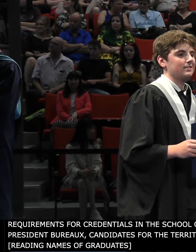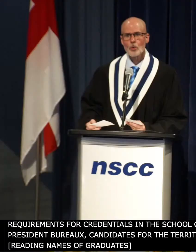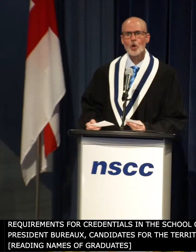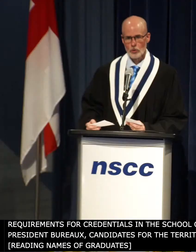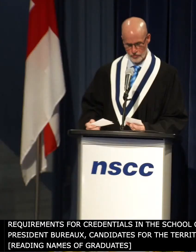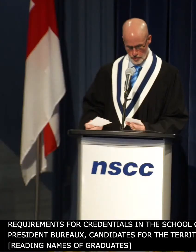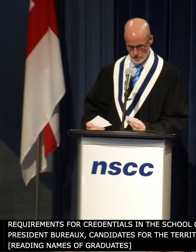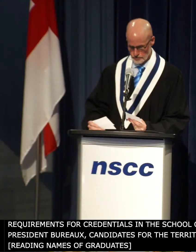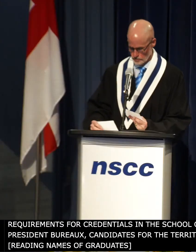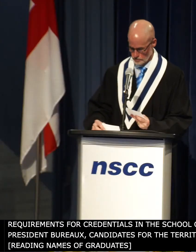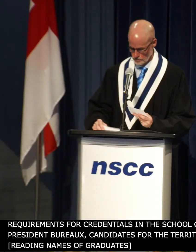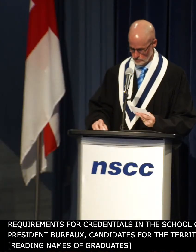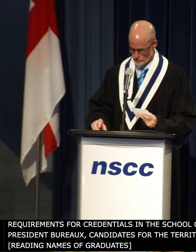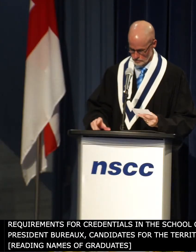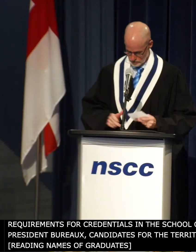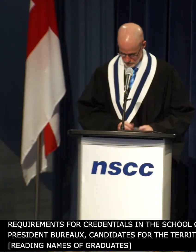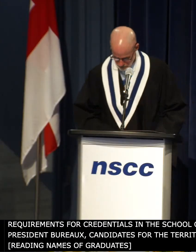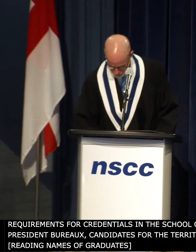Sarah Wolf.